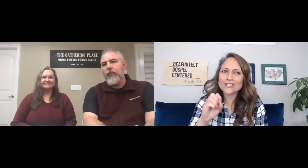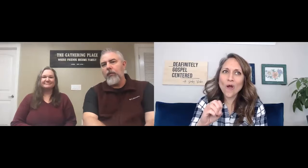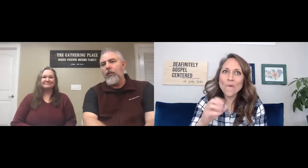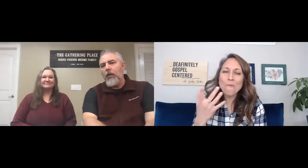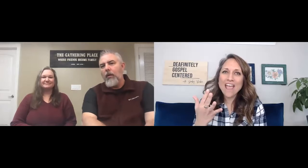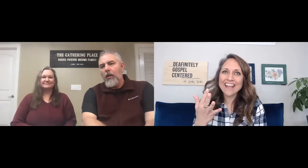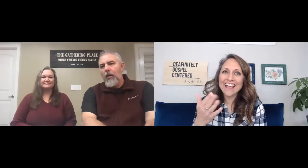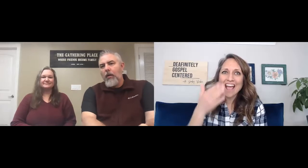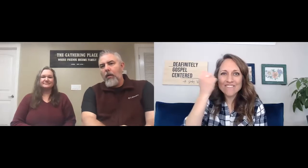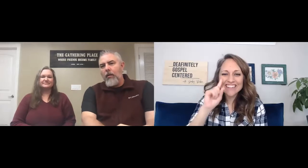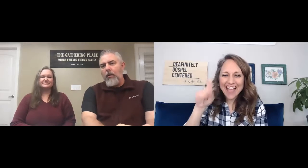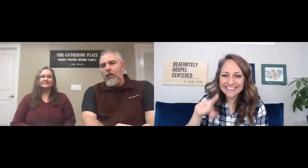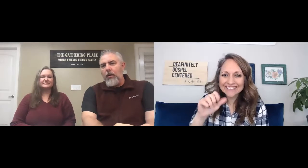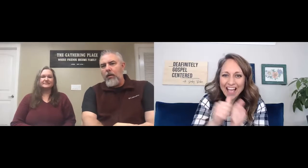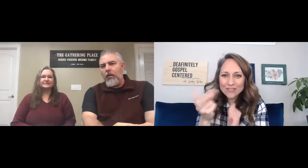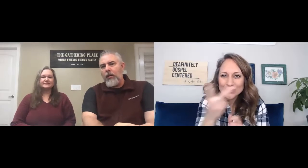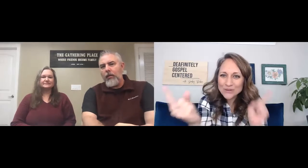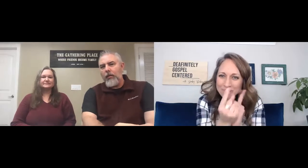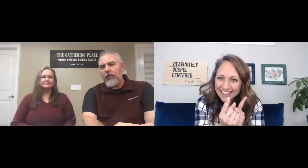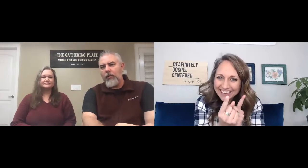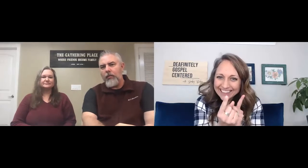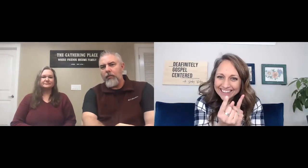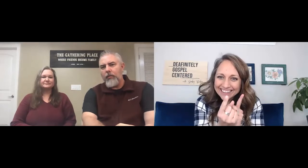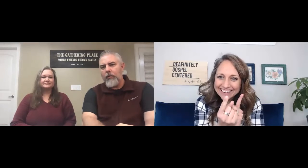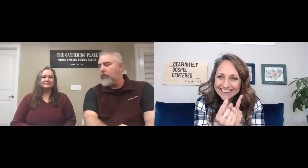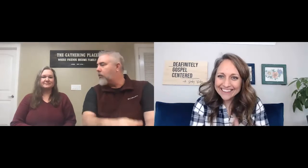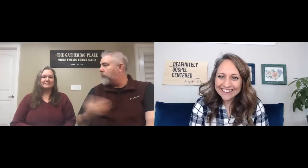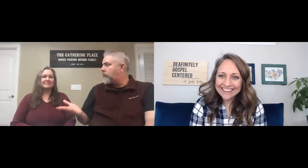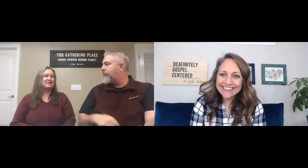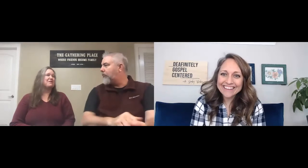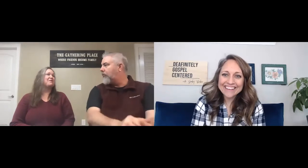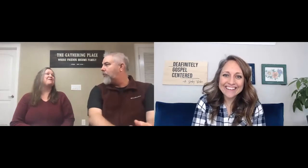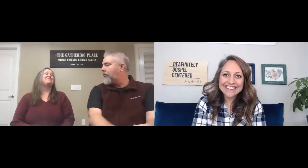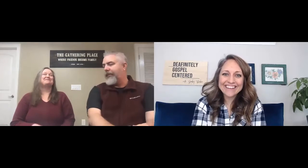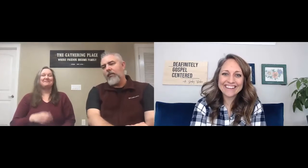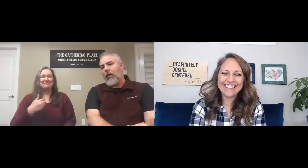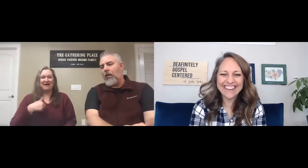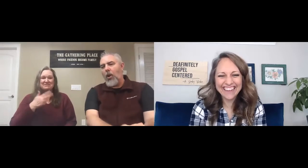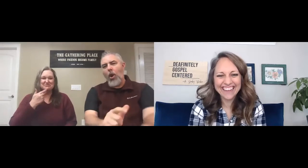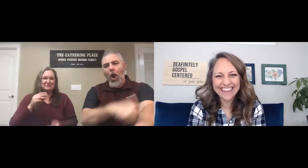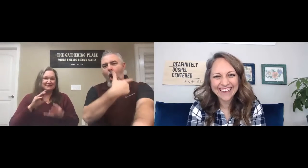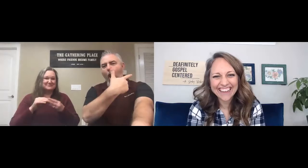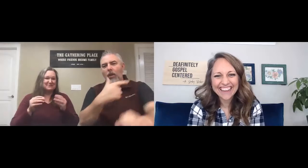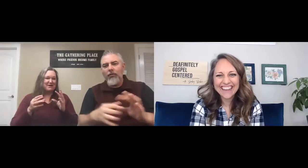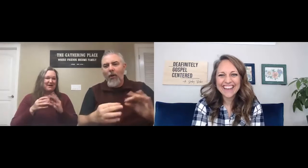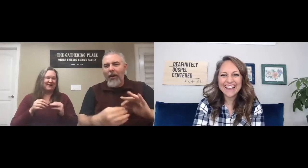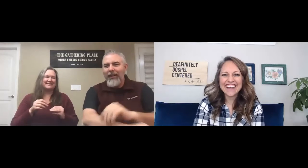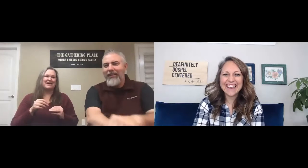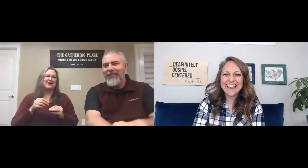Right. So, well, wait, I forgot to ask you guys, how did you guys meet? You want to share it? I would say the